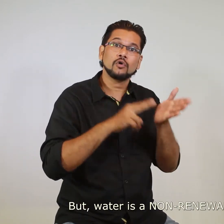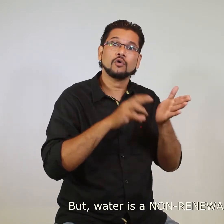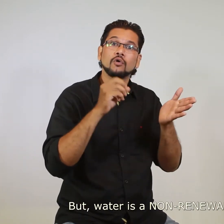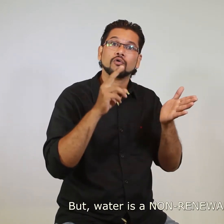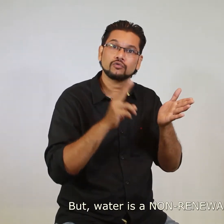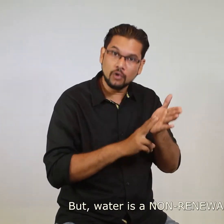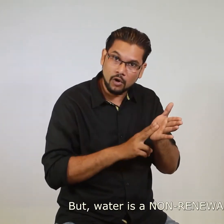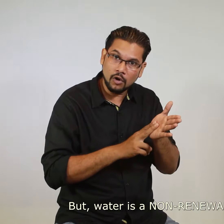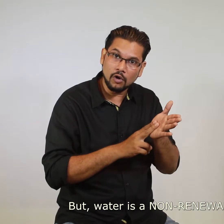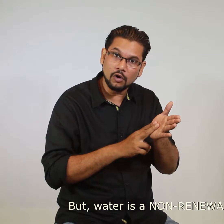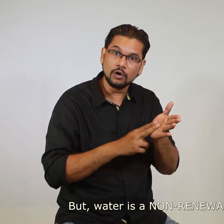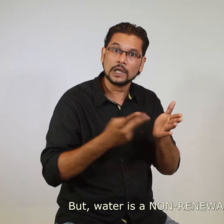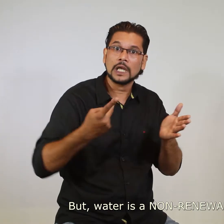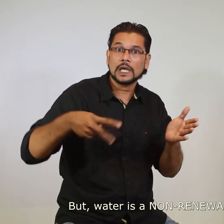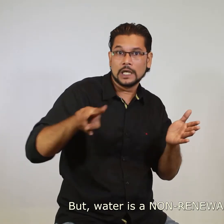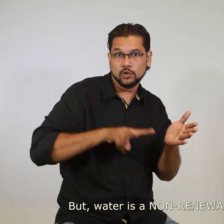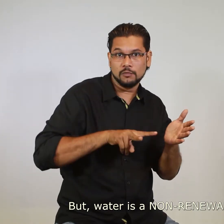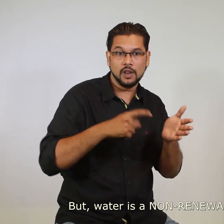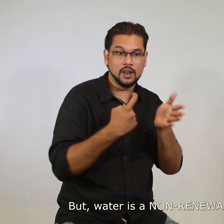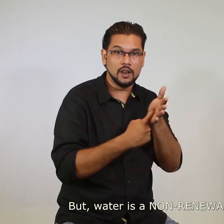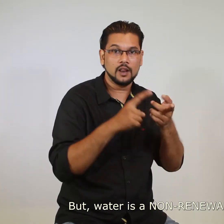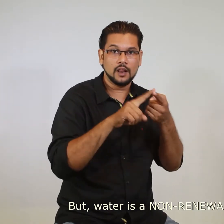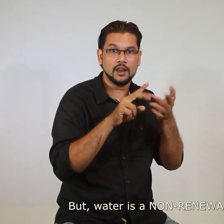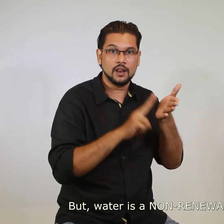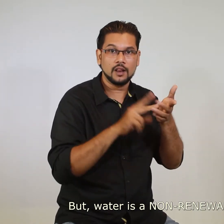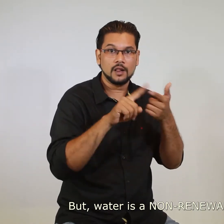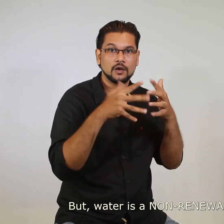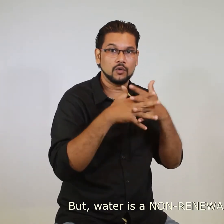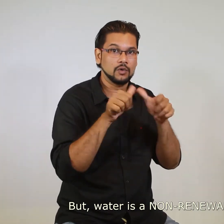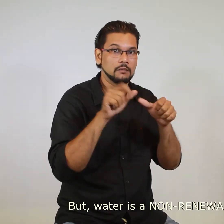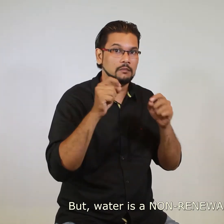But water is a non-renewable resource.